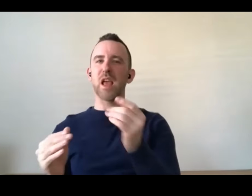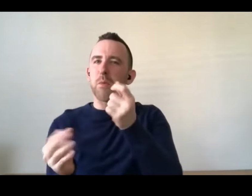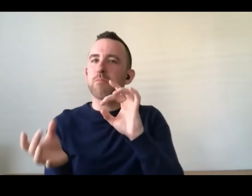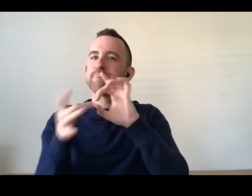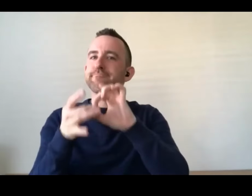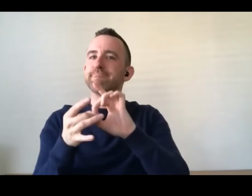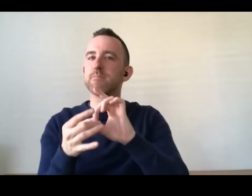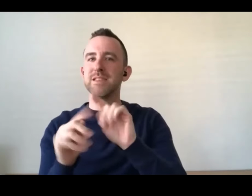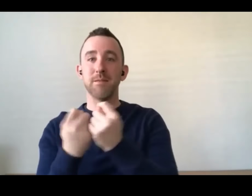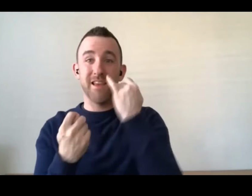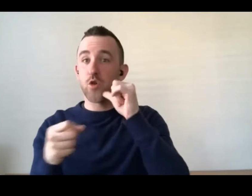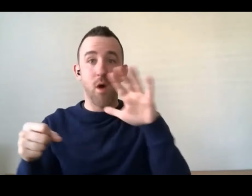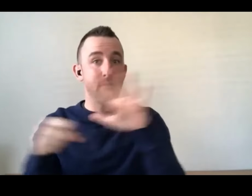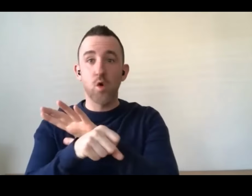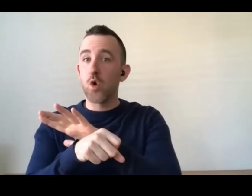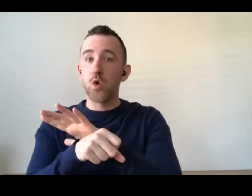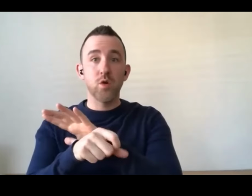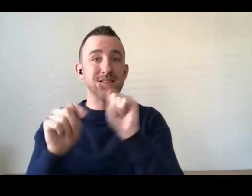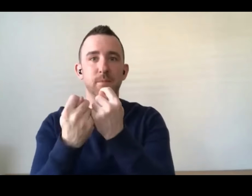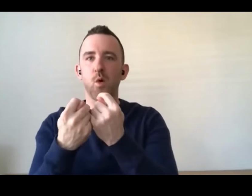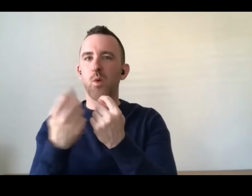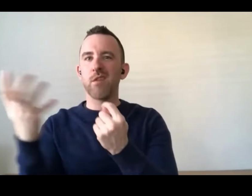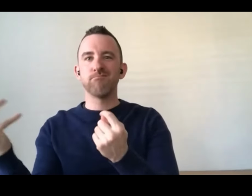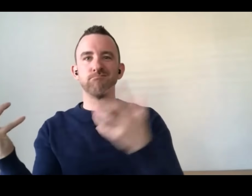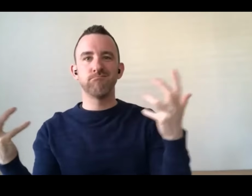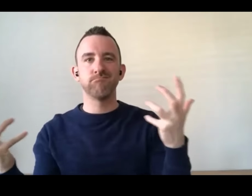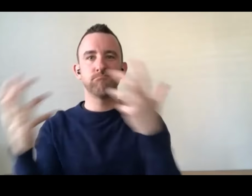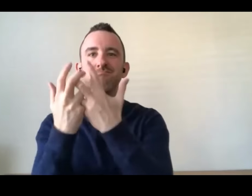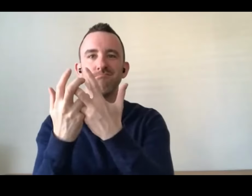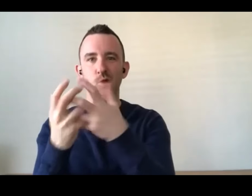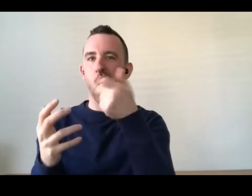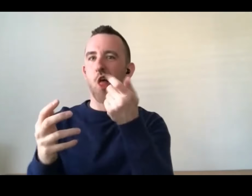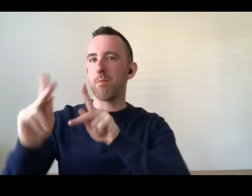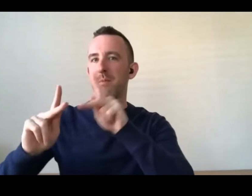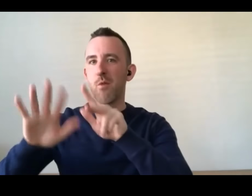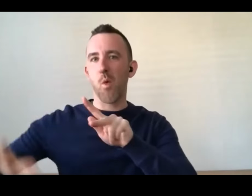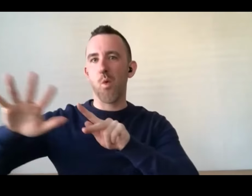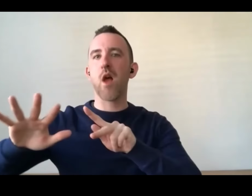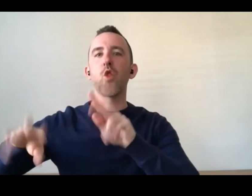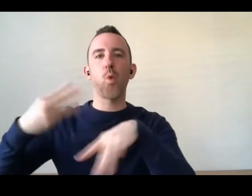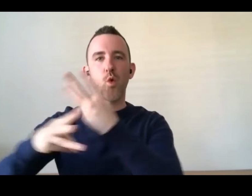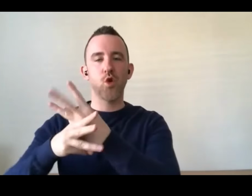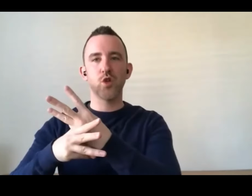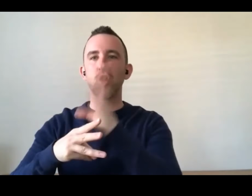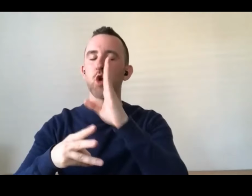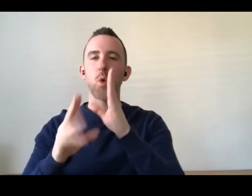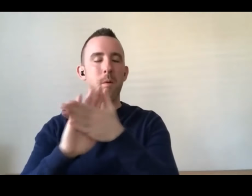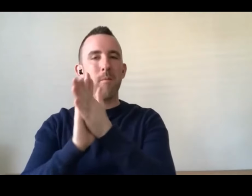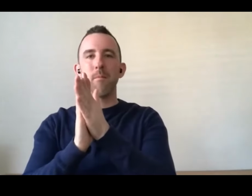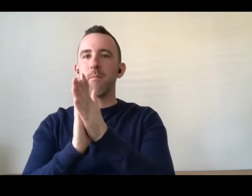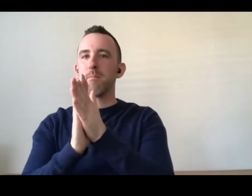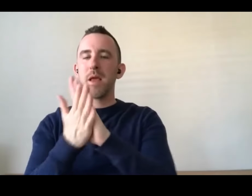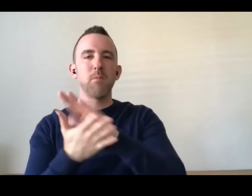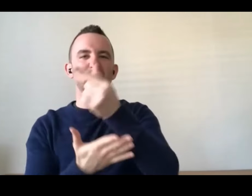you don't have a full team, we merge you with other people from around the world. Really awesome. You're going to create GFFs, GISH Friends for